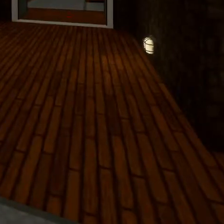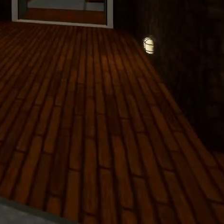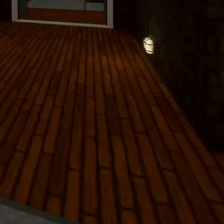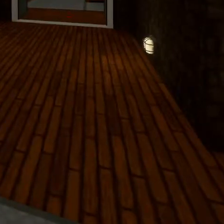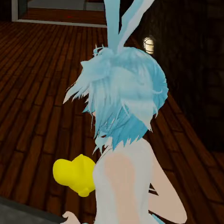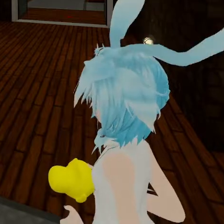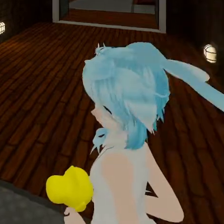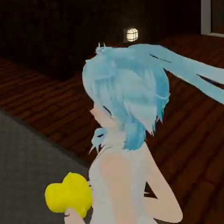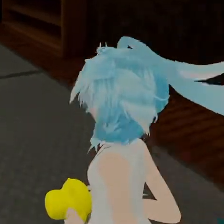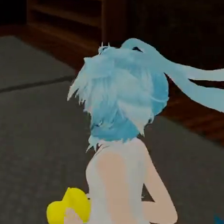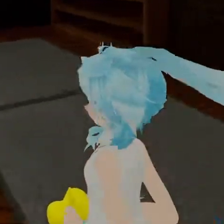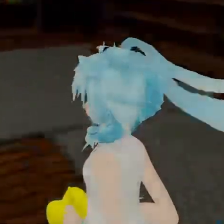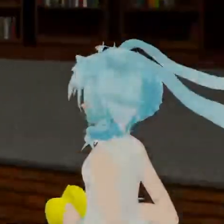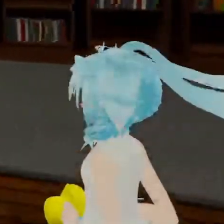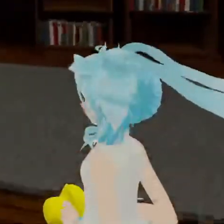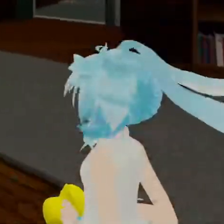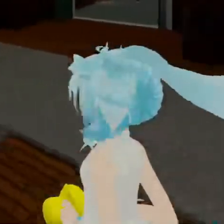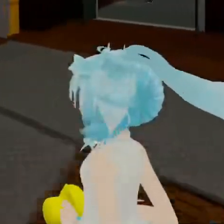definitely one. There is 1 minute remaining.